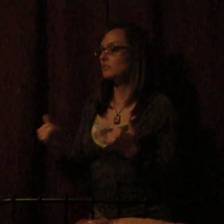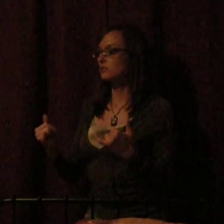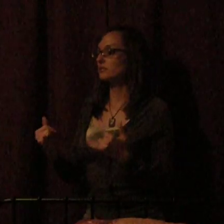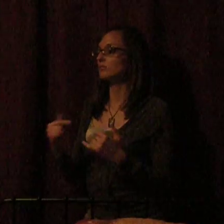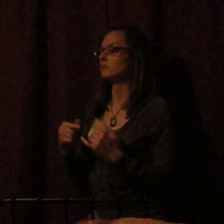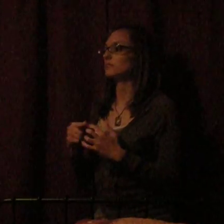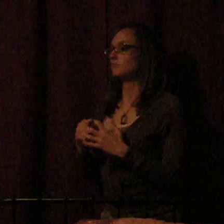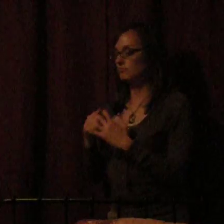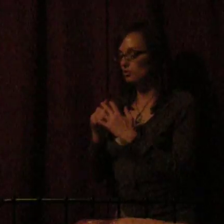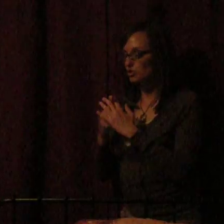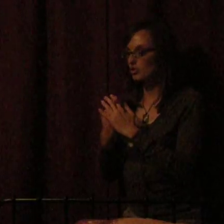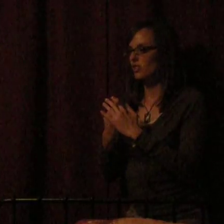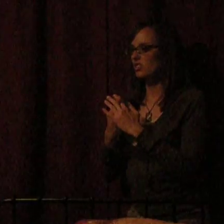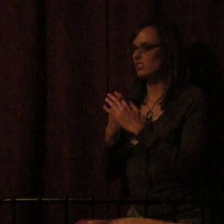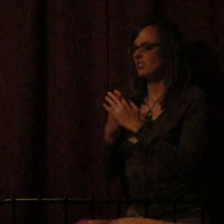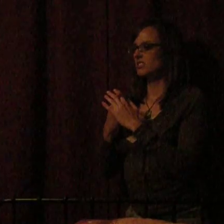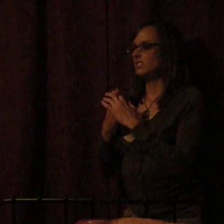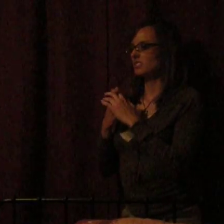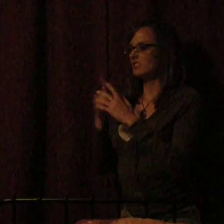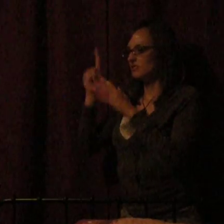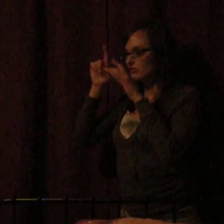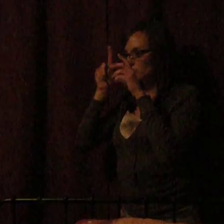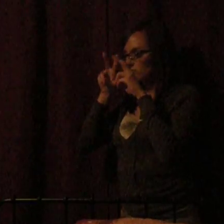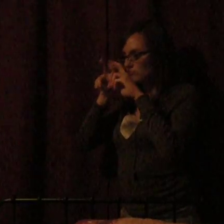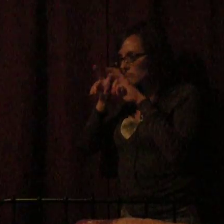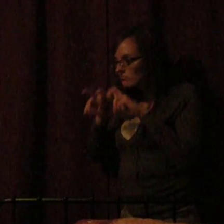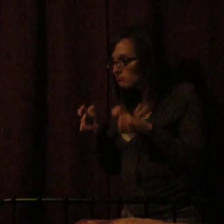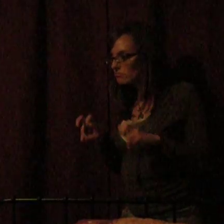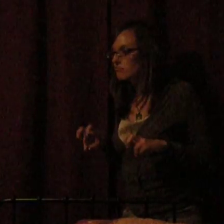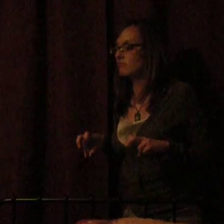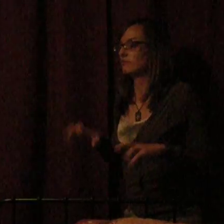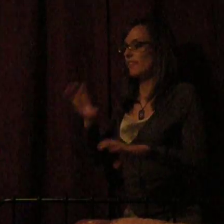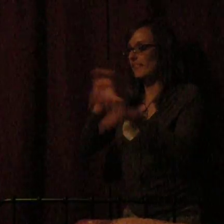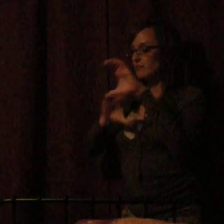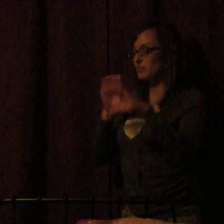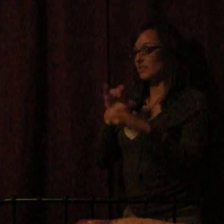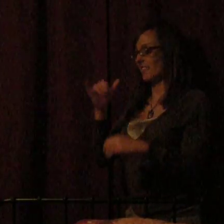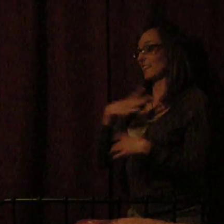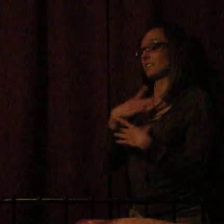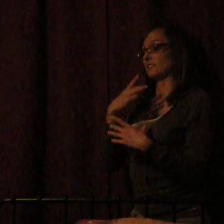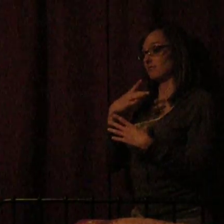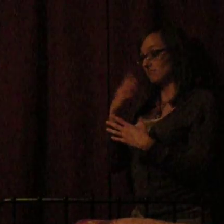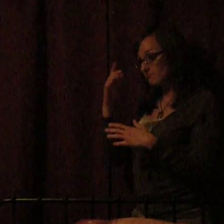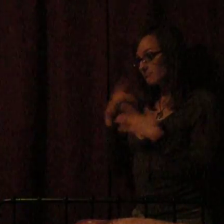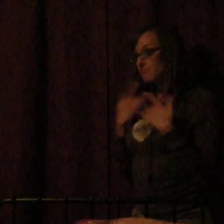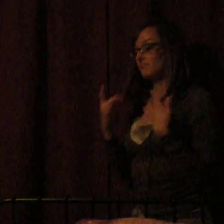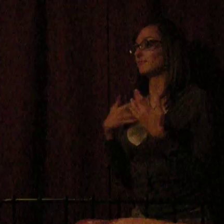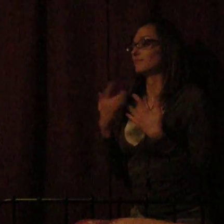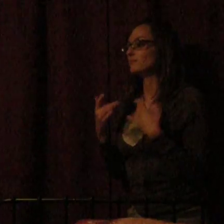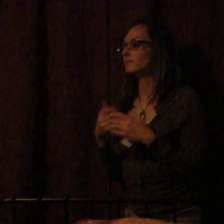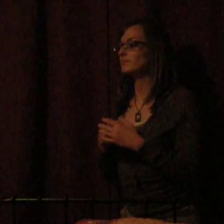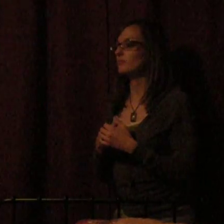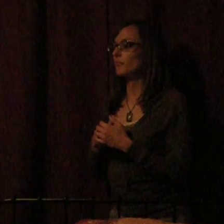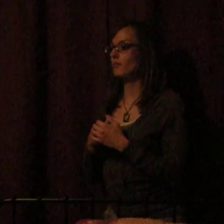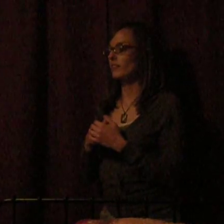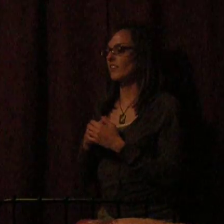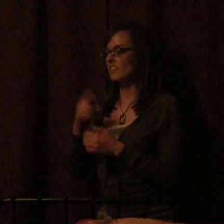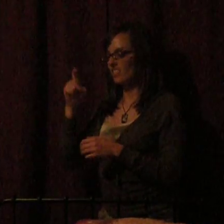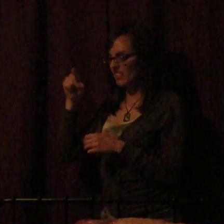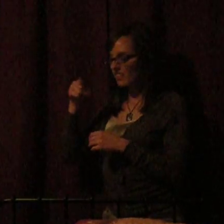the chemistry, and that is now really exciting. I think what this research shows is